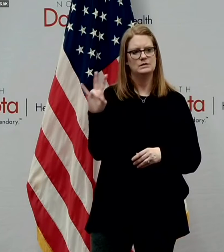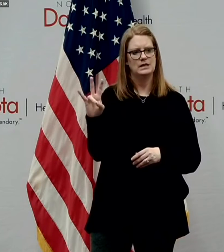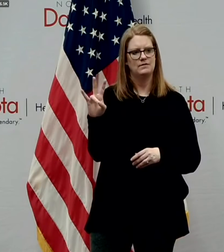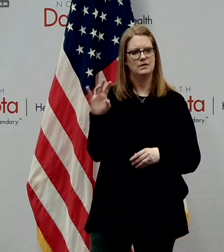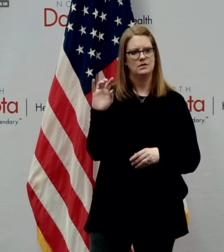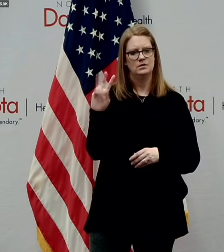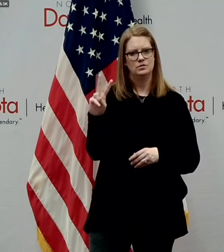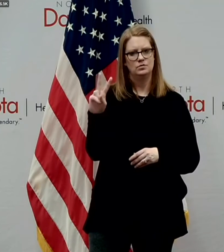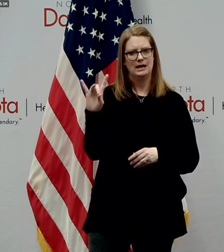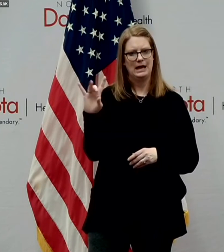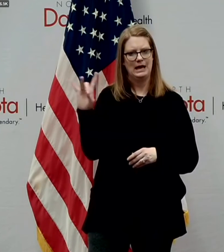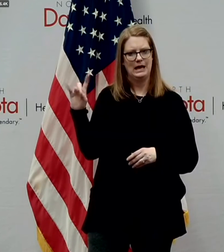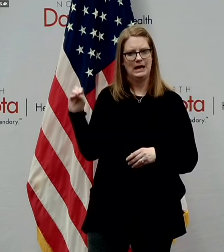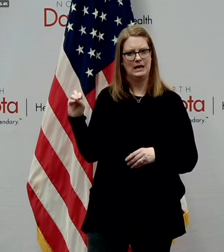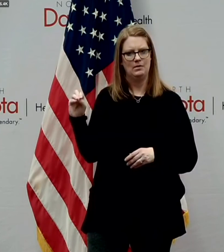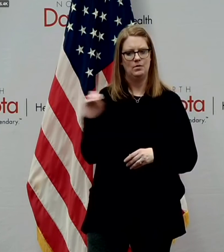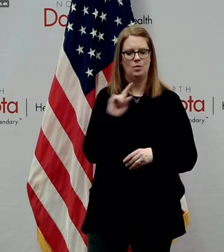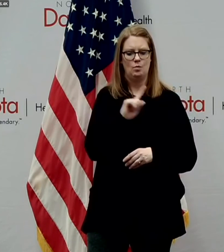1-866-207-2880.